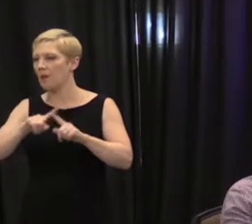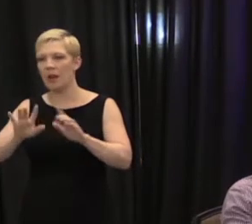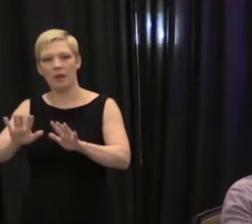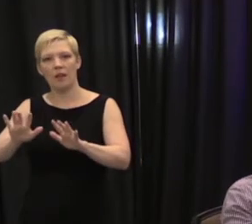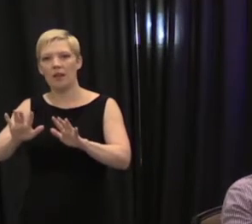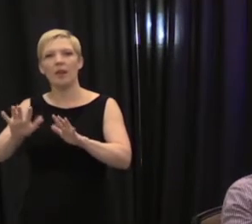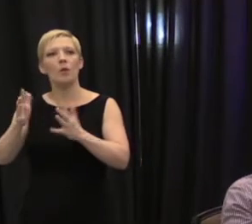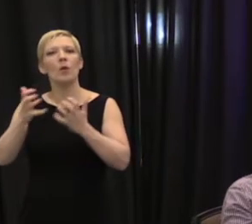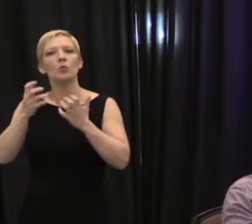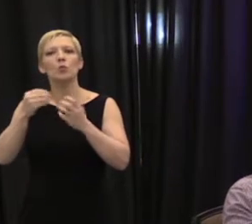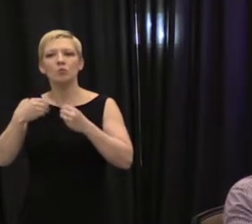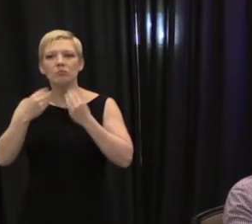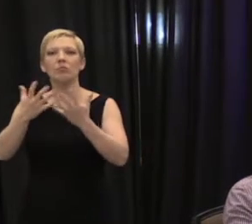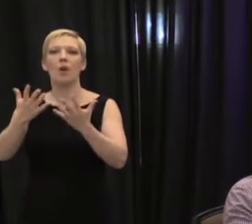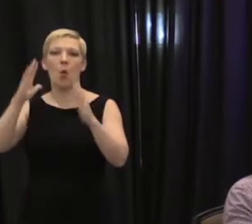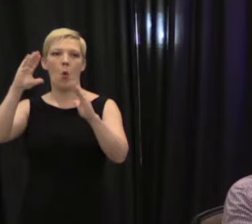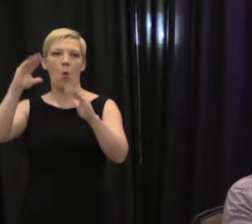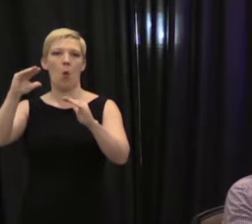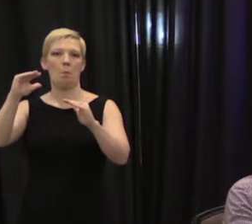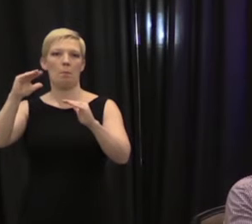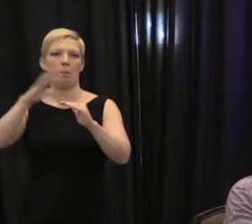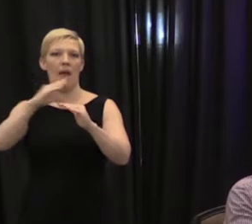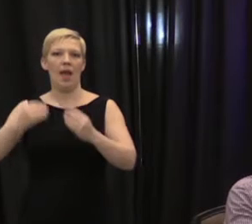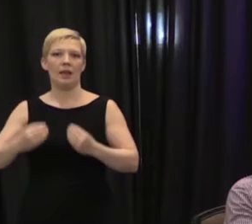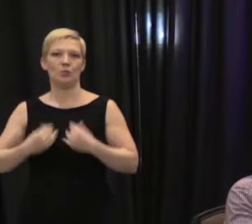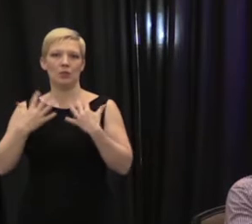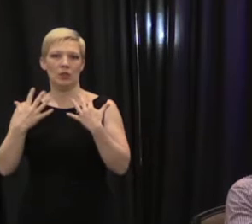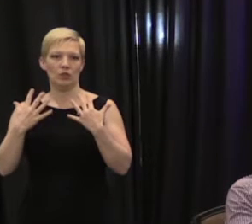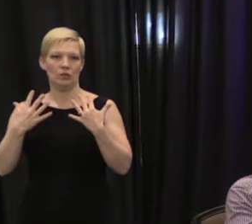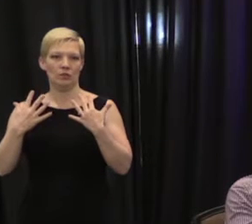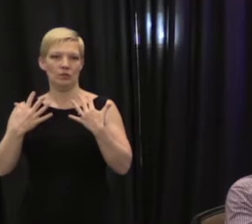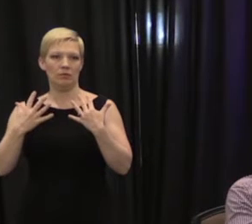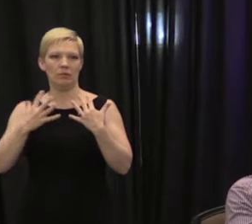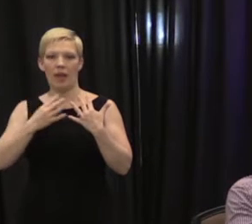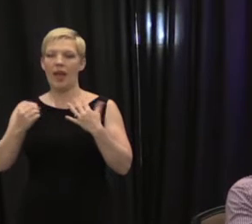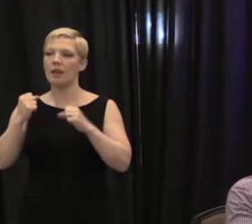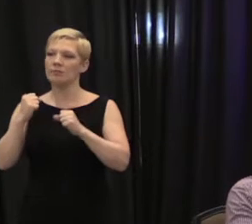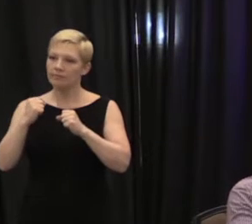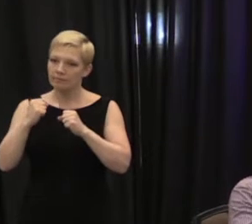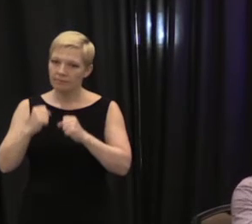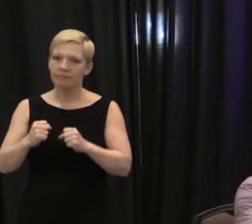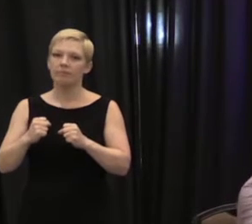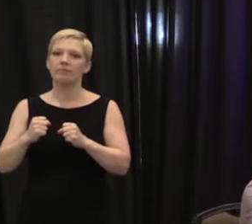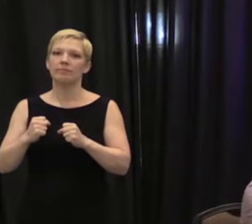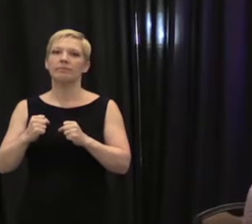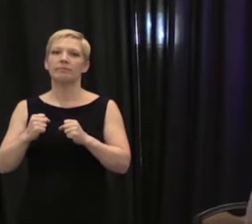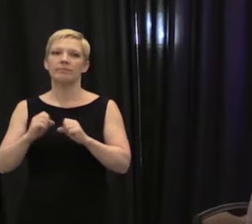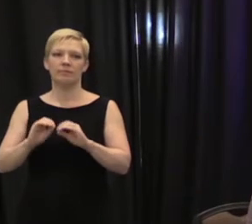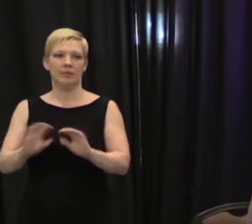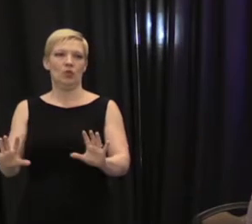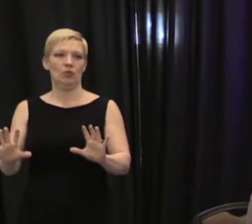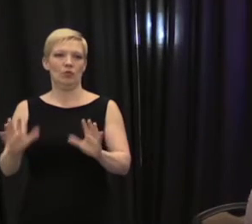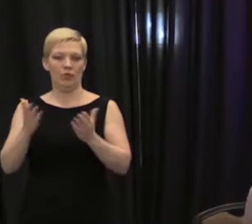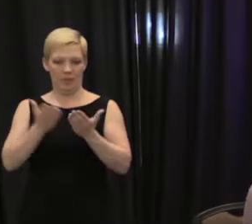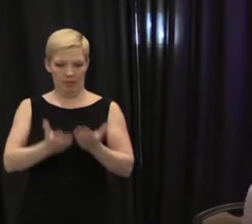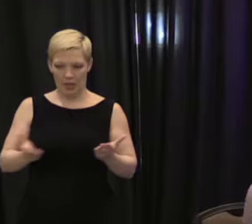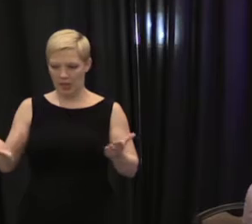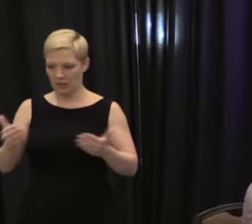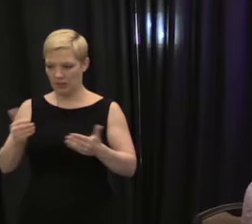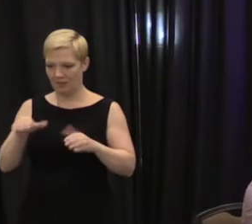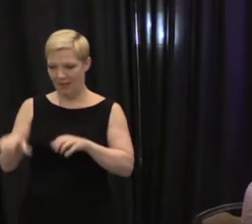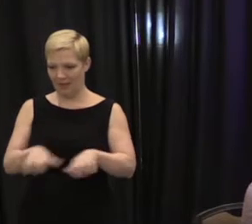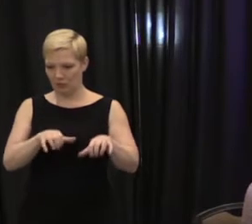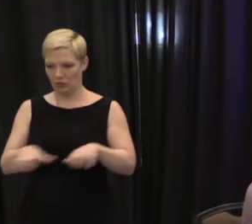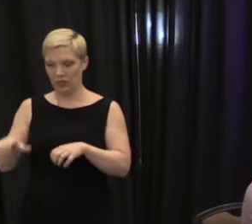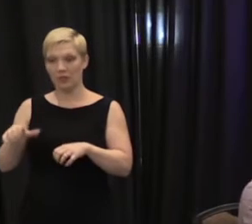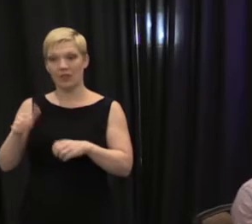hope and inspiration and concrete things that everyone can do to